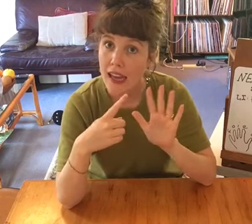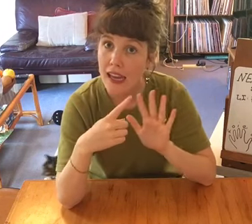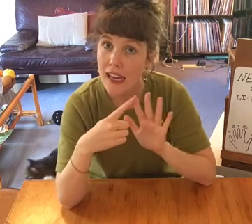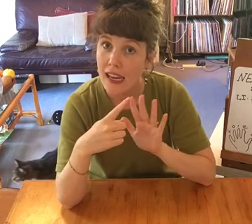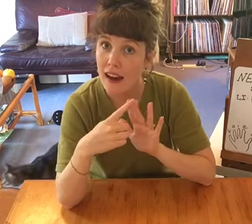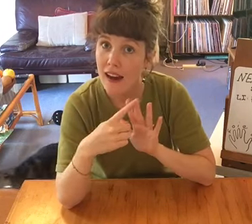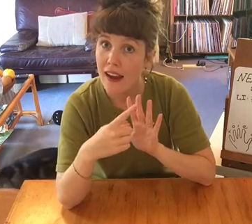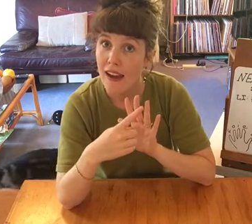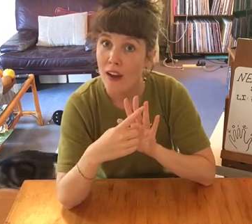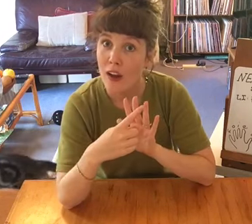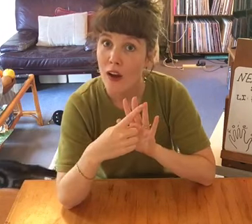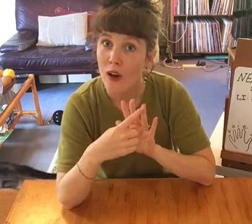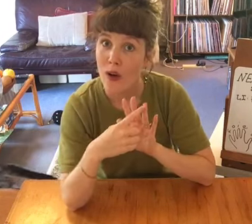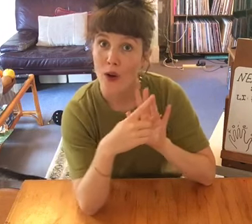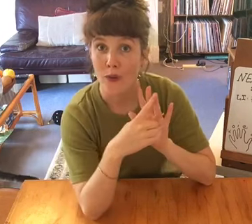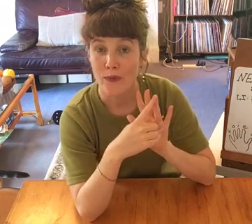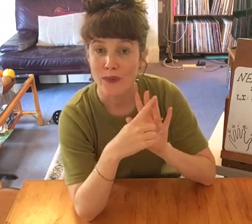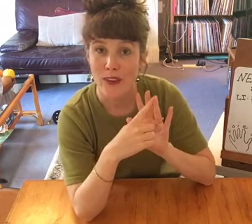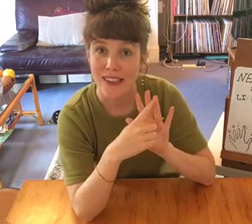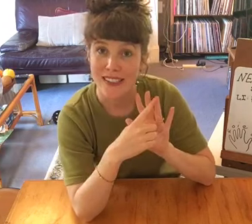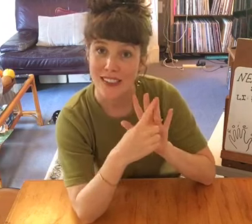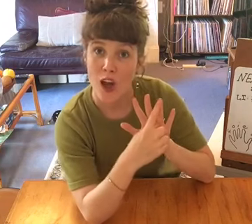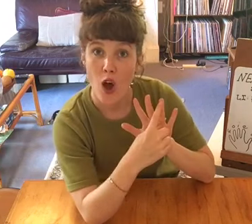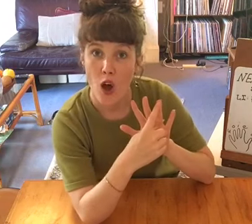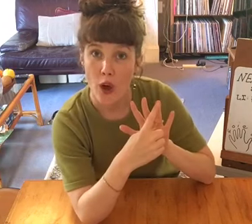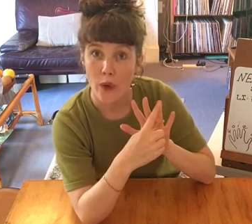E, I, O. There it is. O.